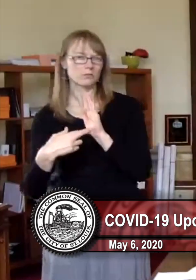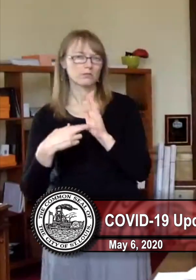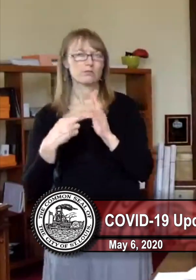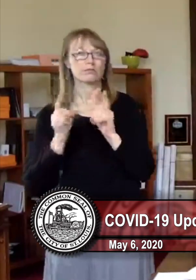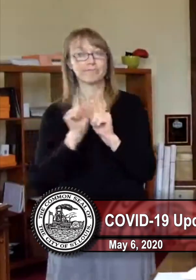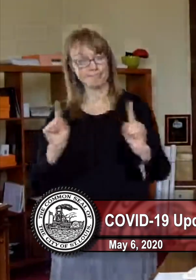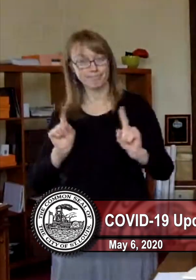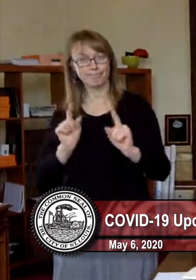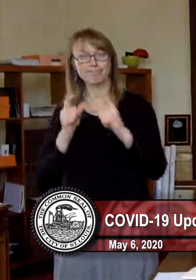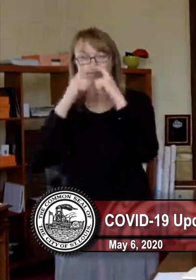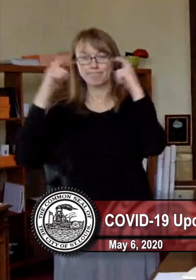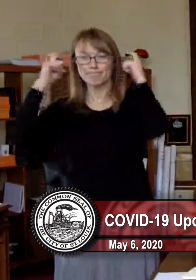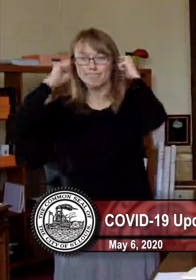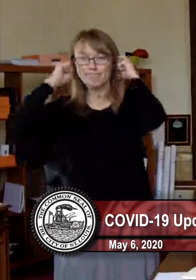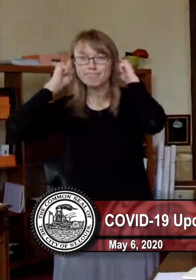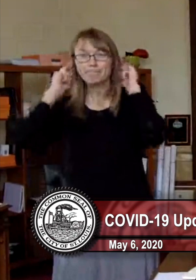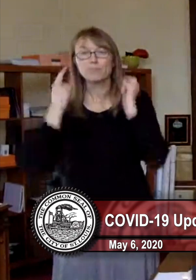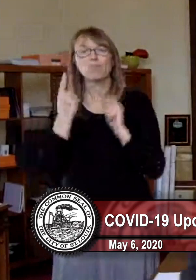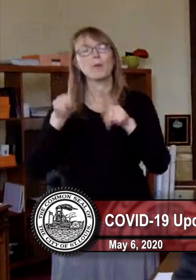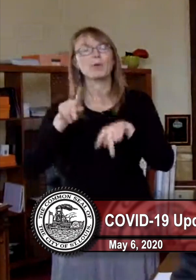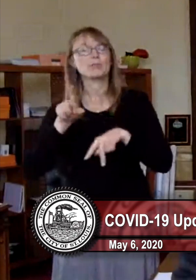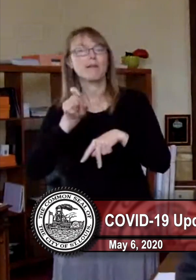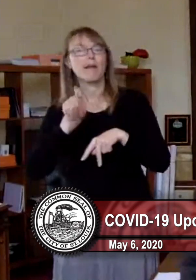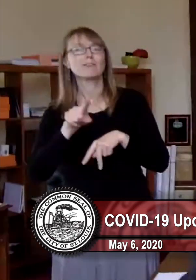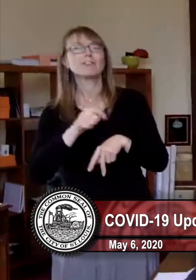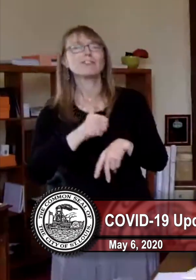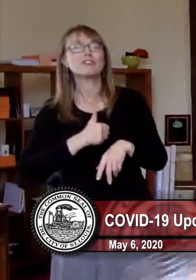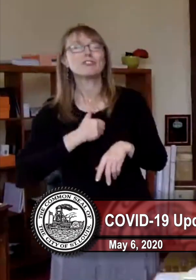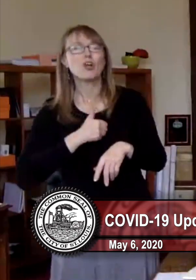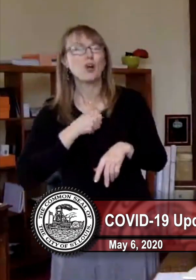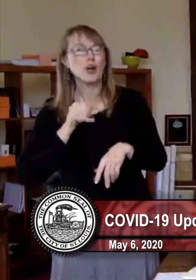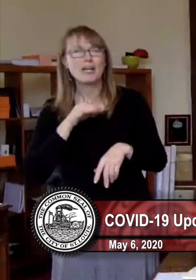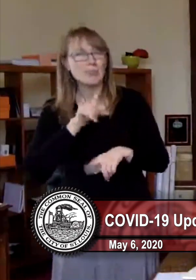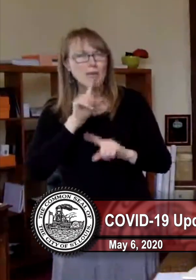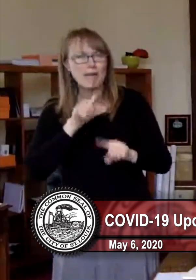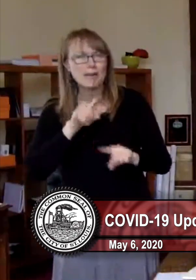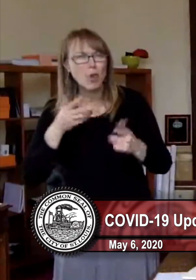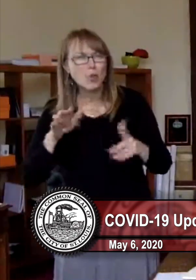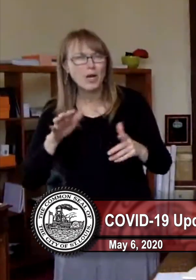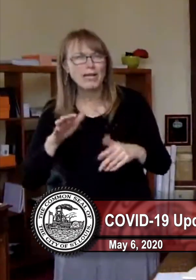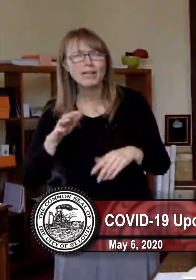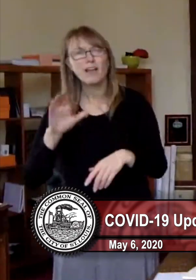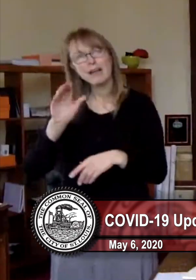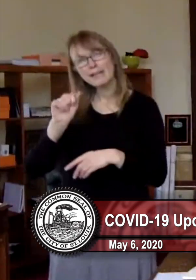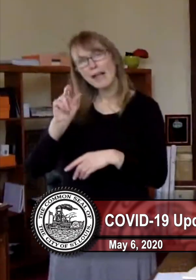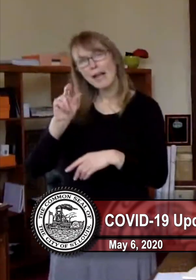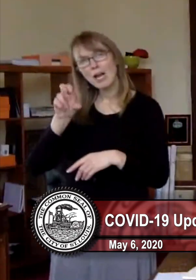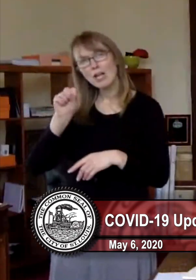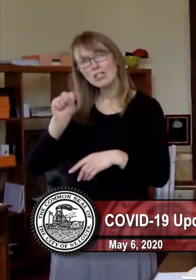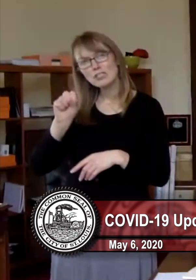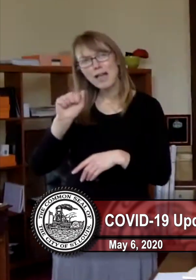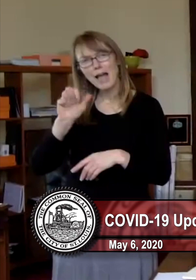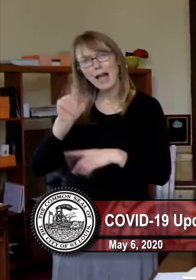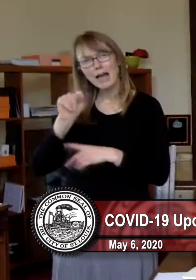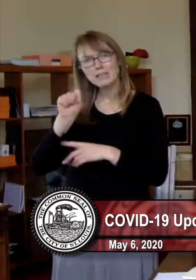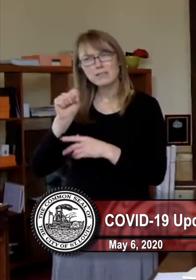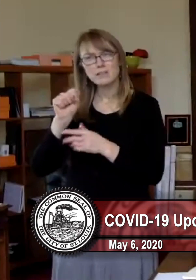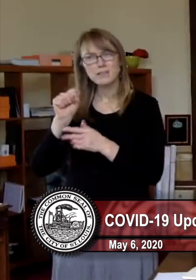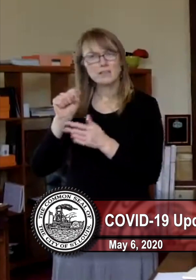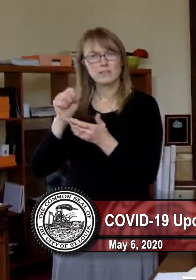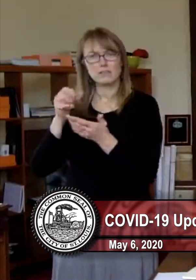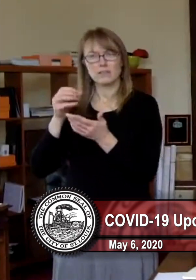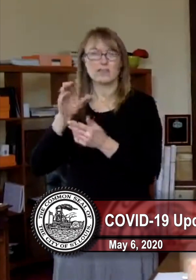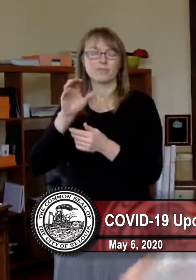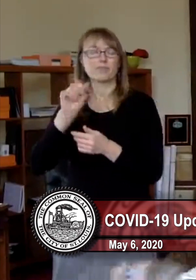follow-up question to your comments about the CARES Act dollars. A question about what are some of your highest priorities